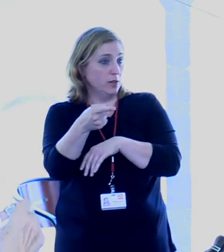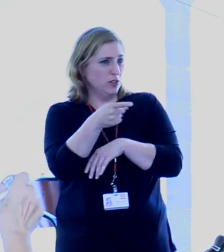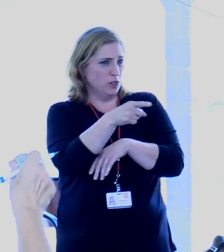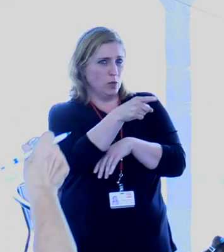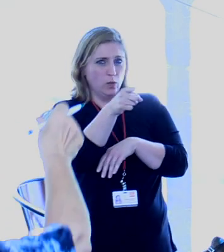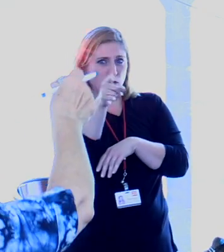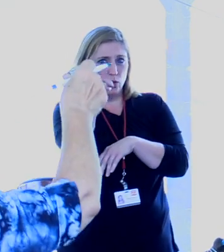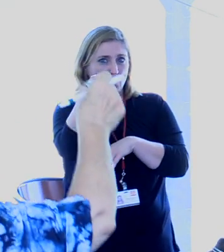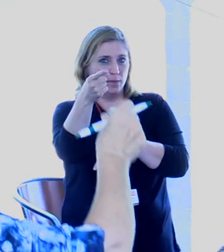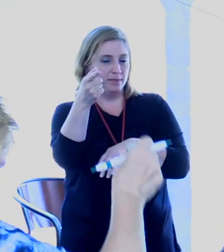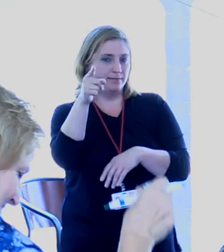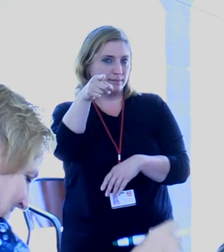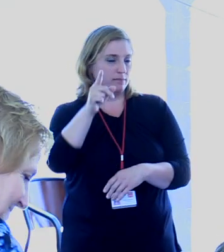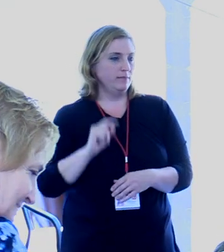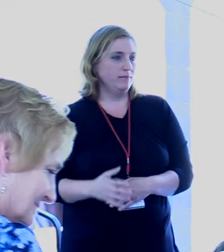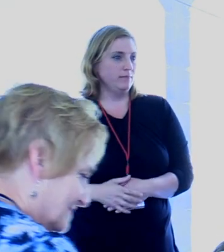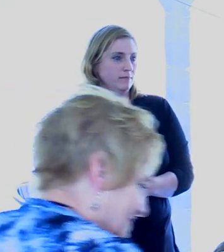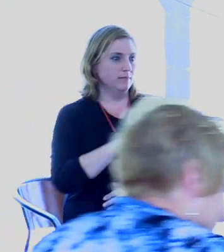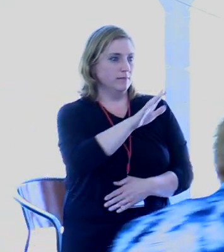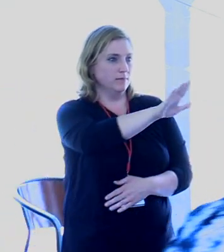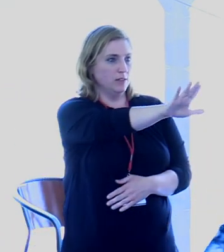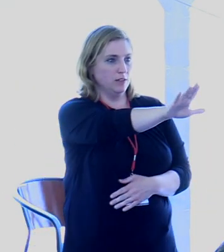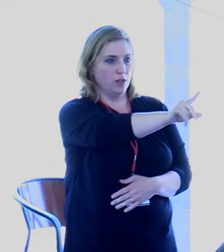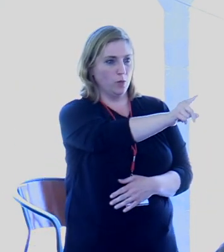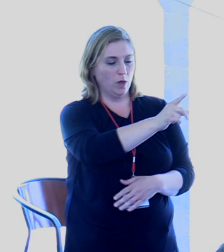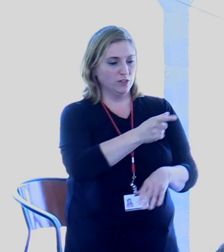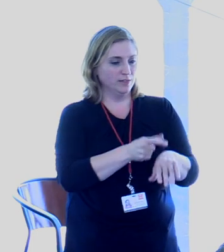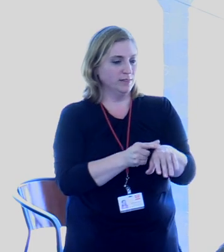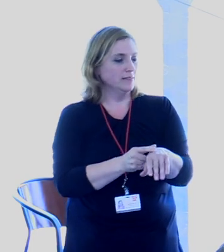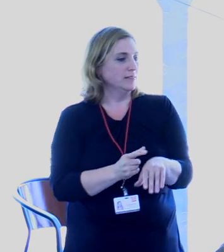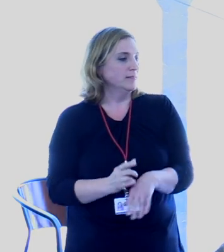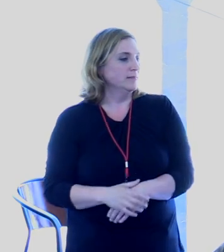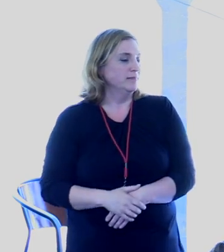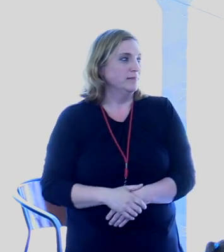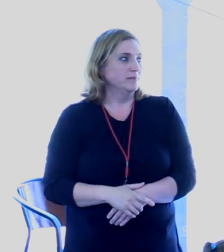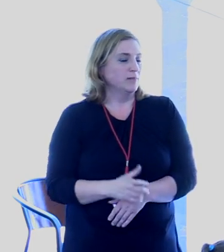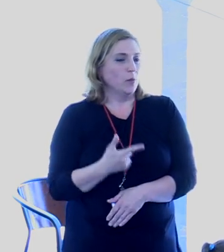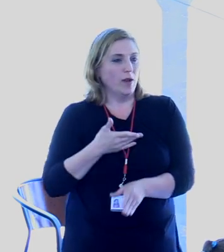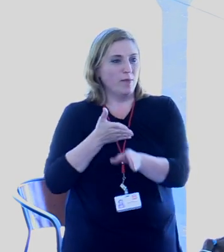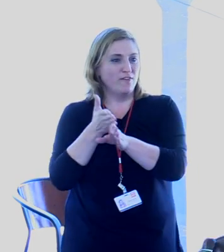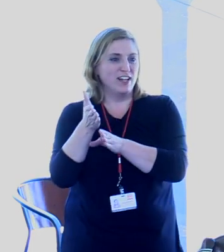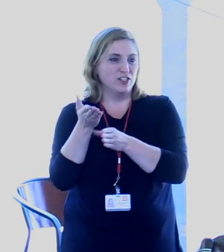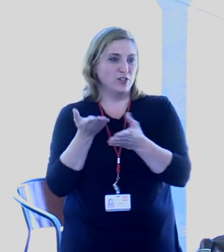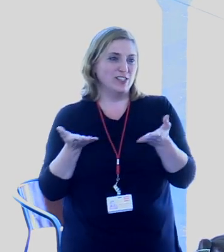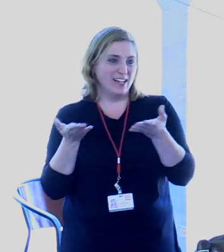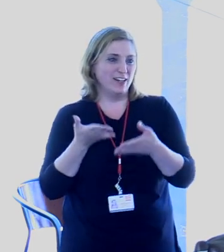You have a watch? Okay. Thank you. We're professionals here.